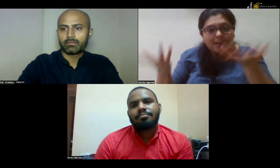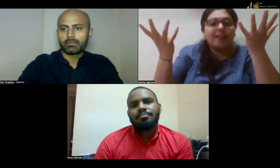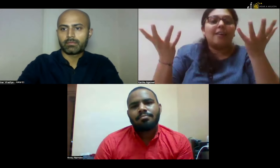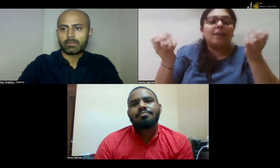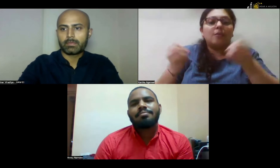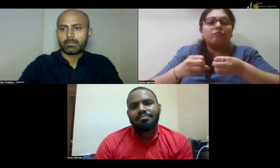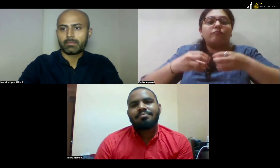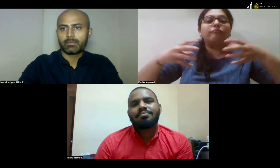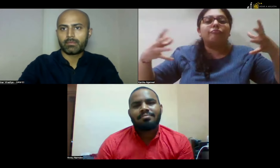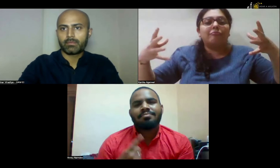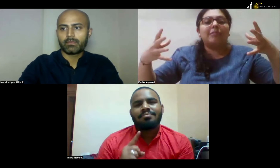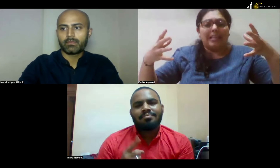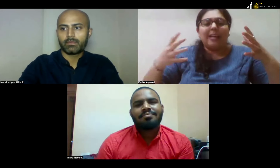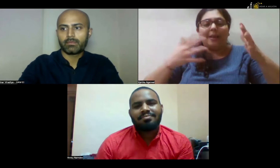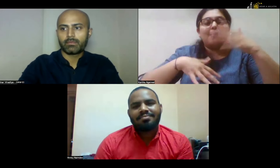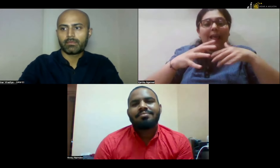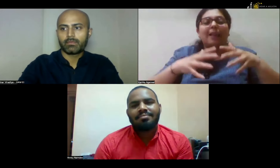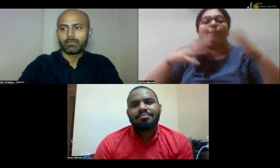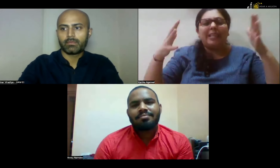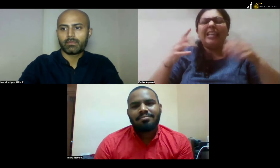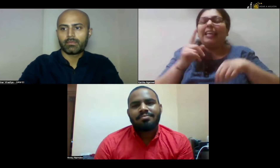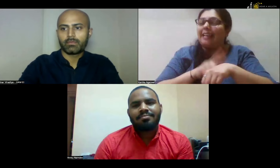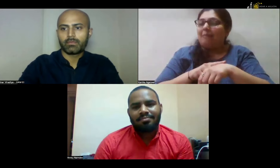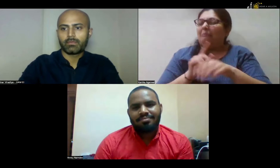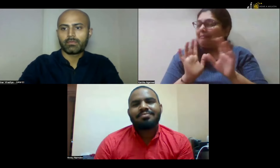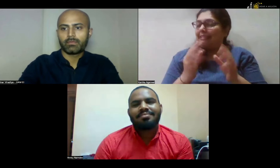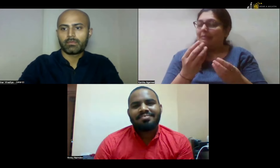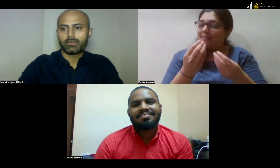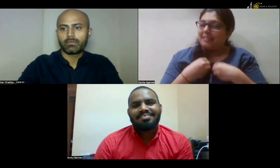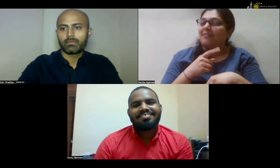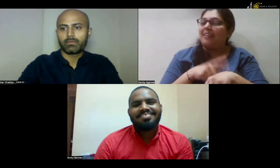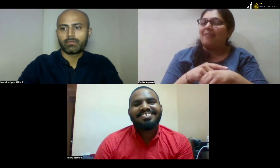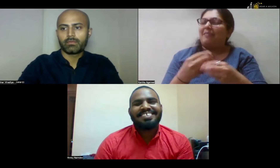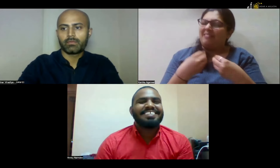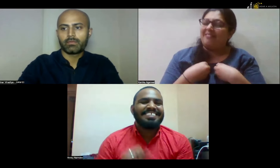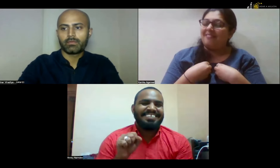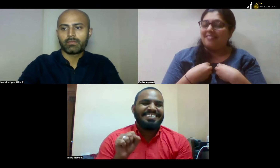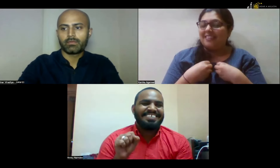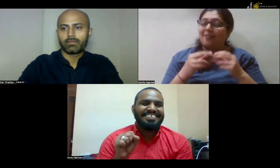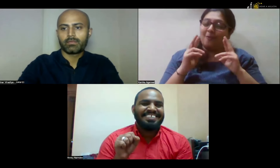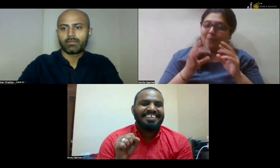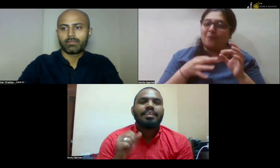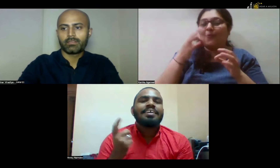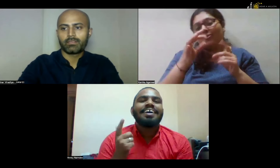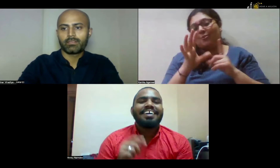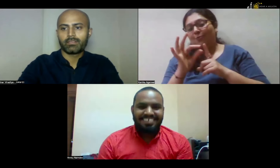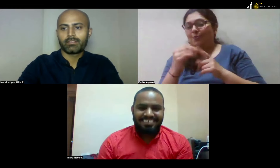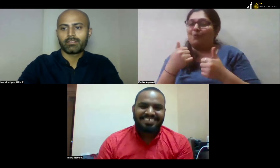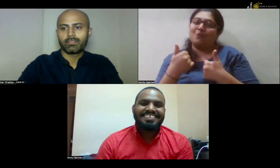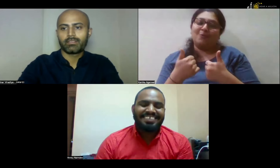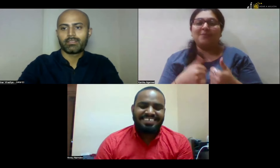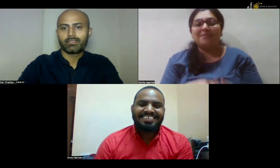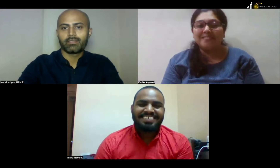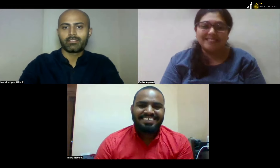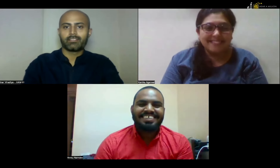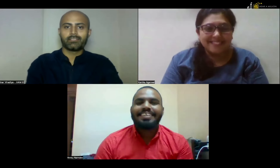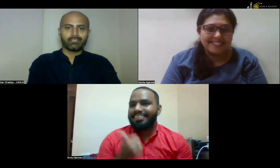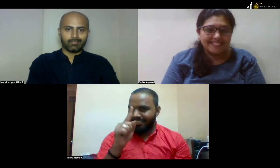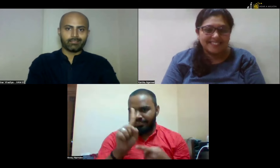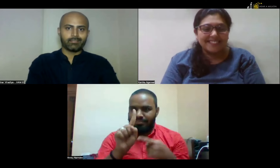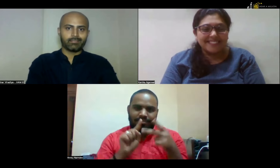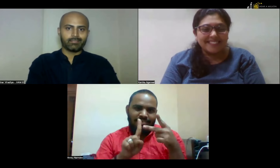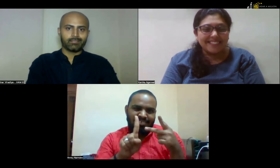we can train them for that, and that's how we can Correct. enlarge this scope as